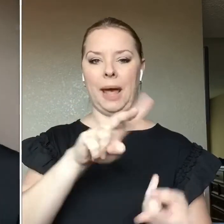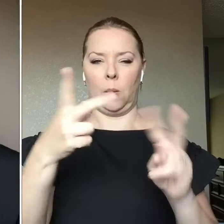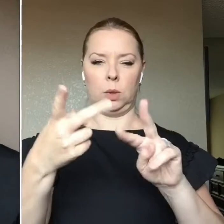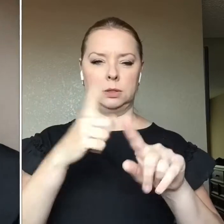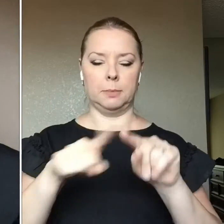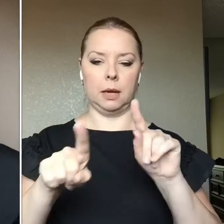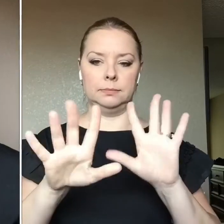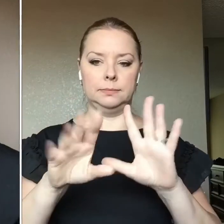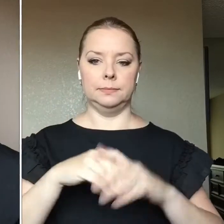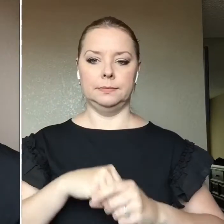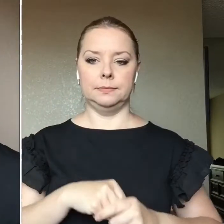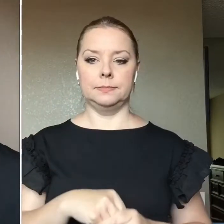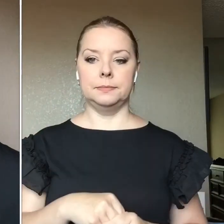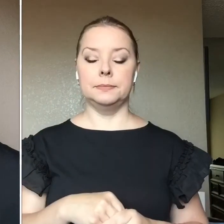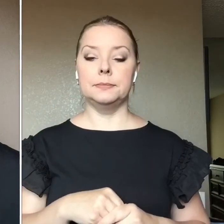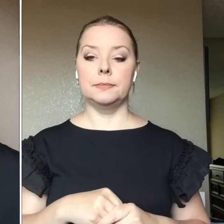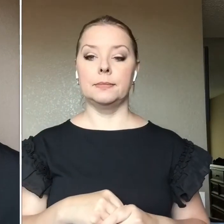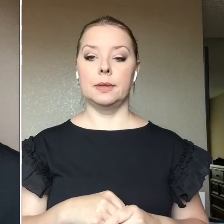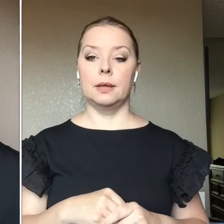So